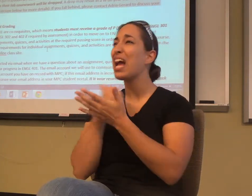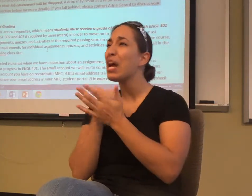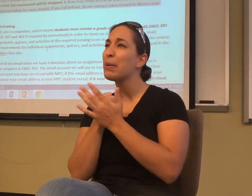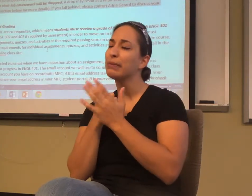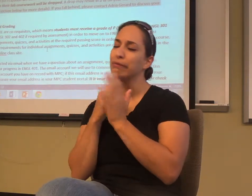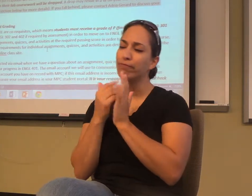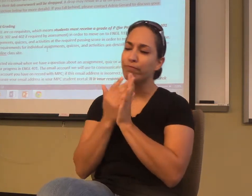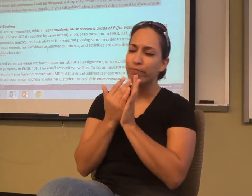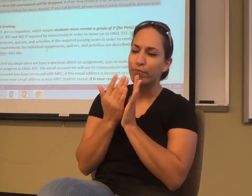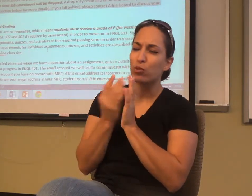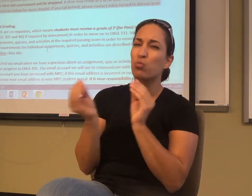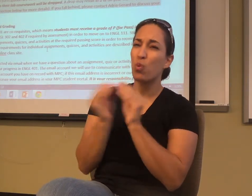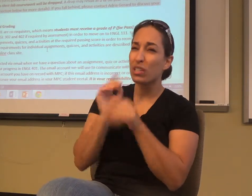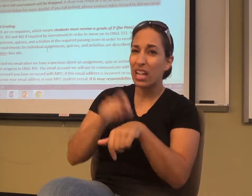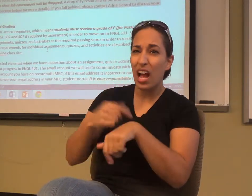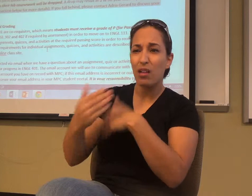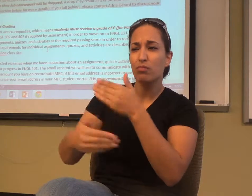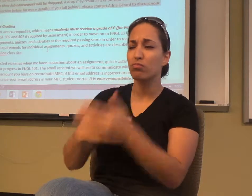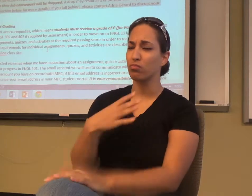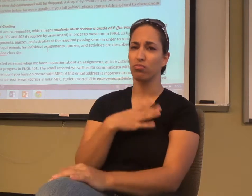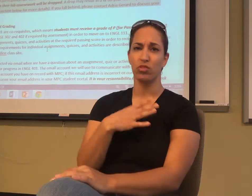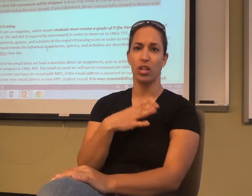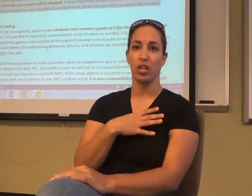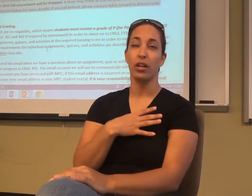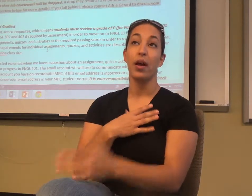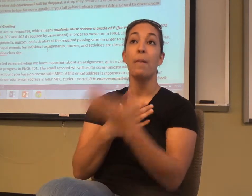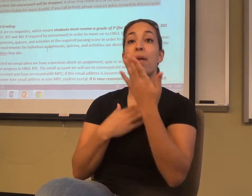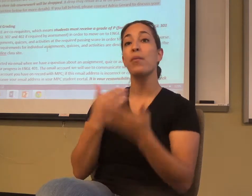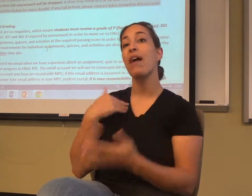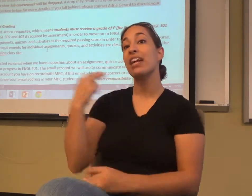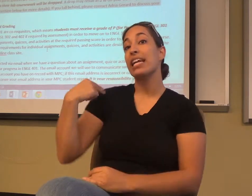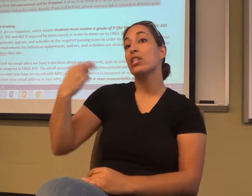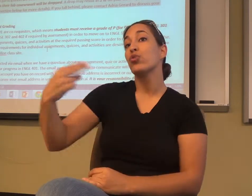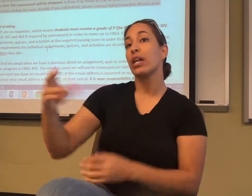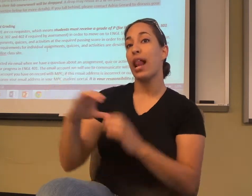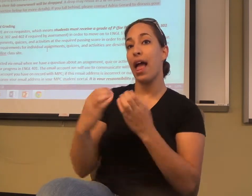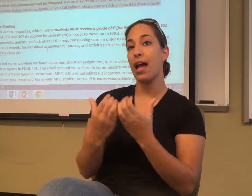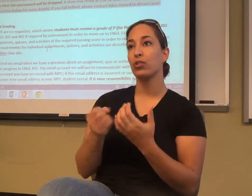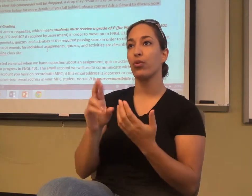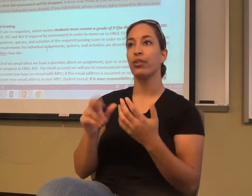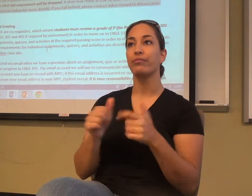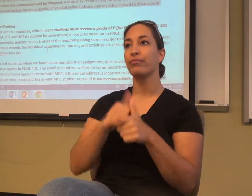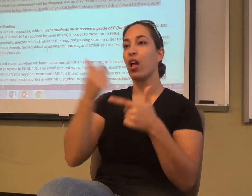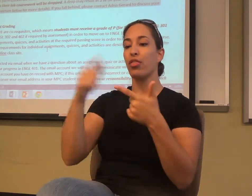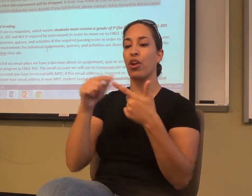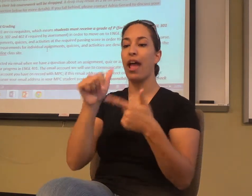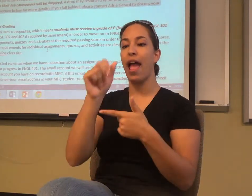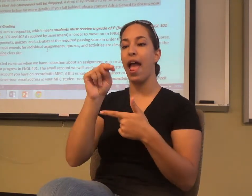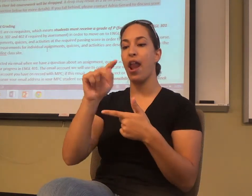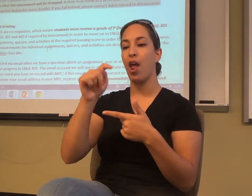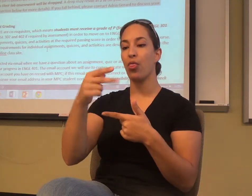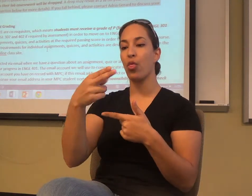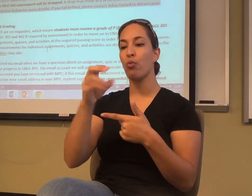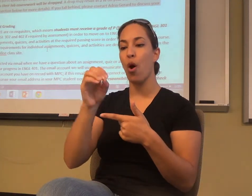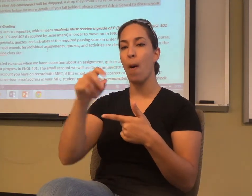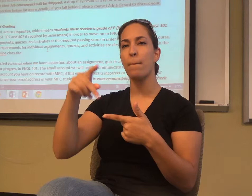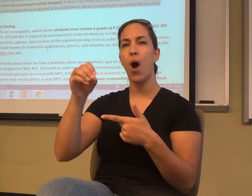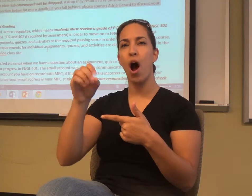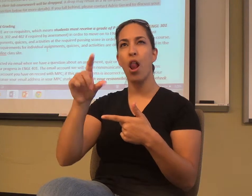class, if you have a history class, an ethnic studies class, an anthropology class, another